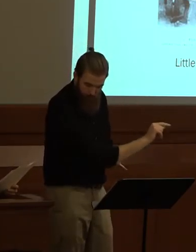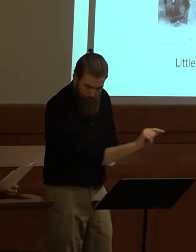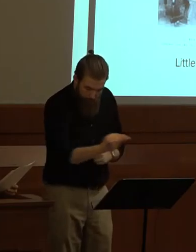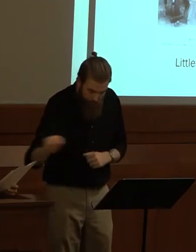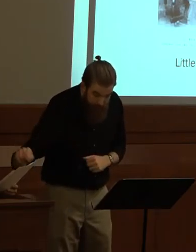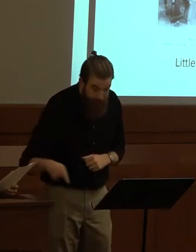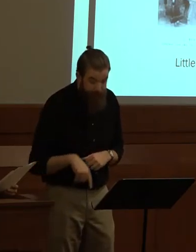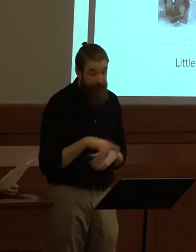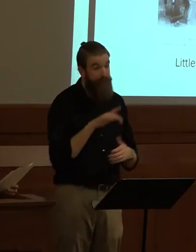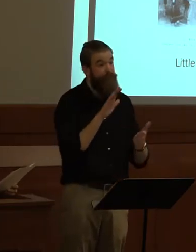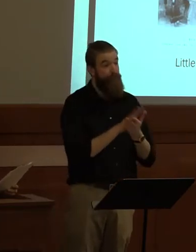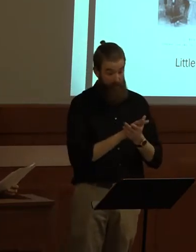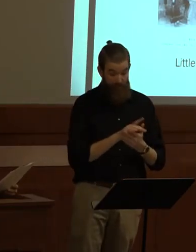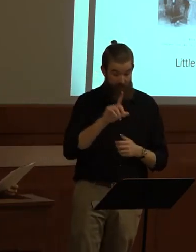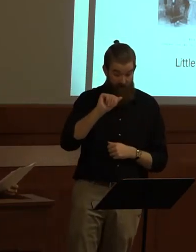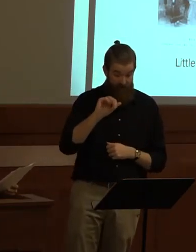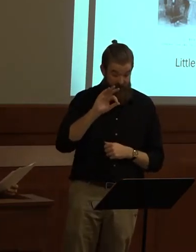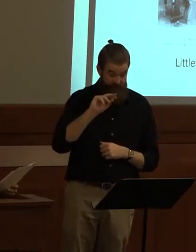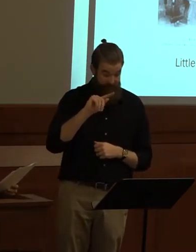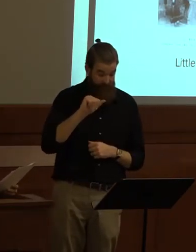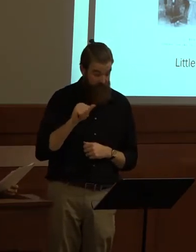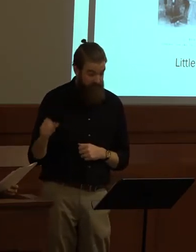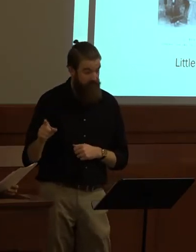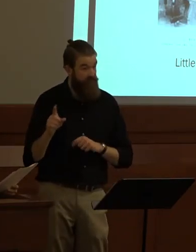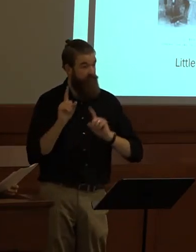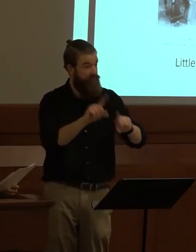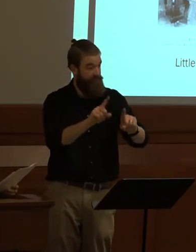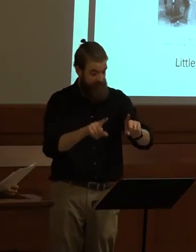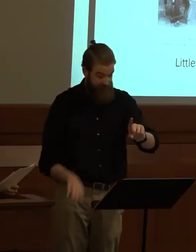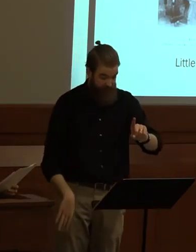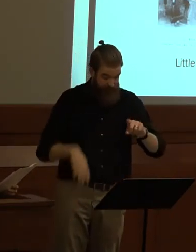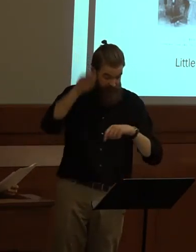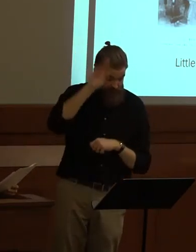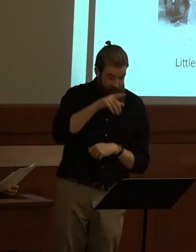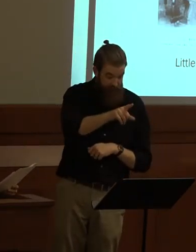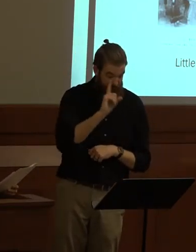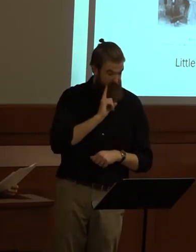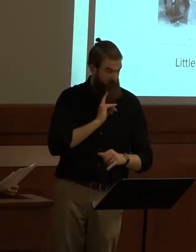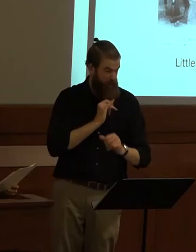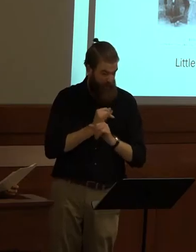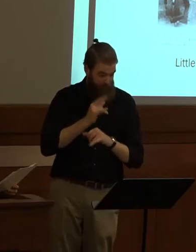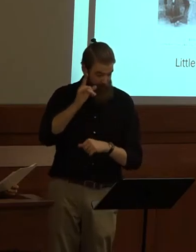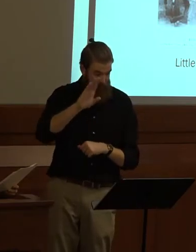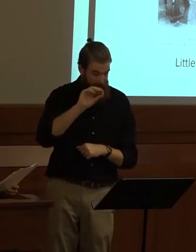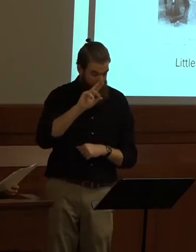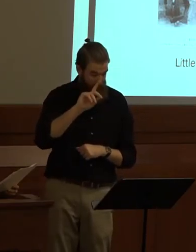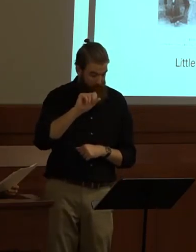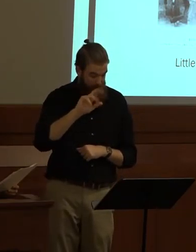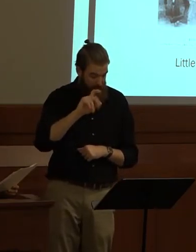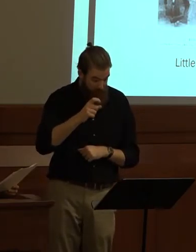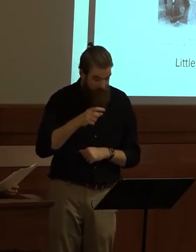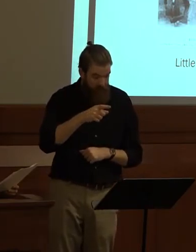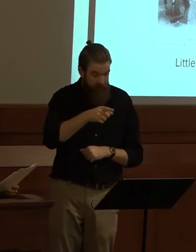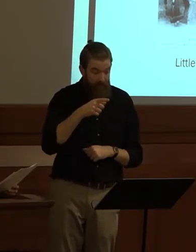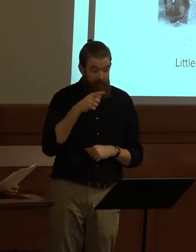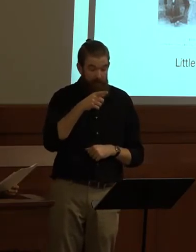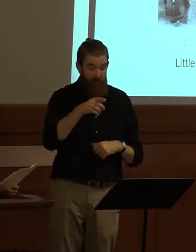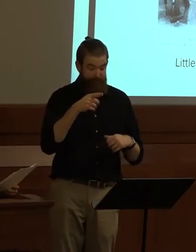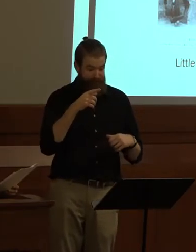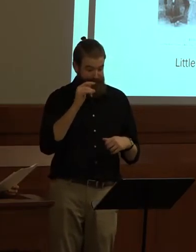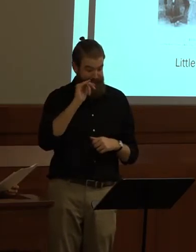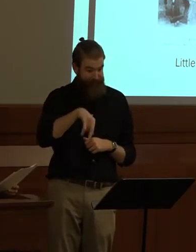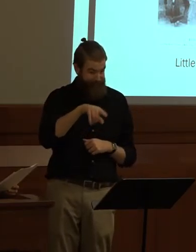pronunciation in order to utter the words of the Mass in private, where only God could hear him. And all the